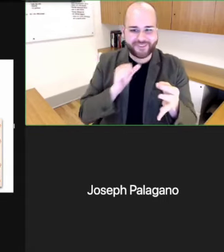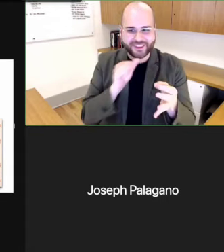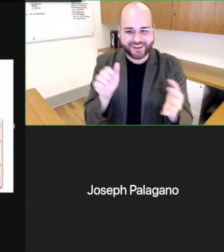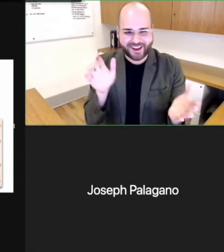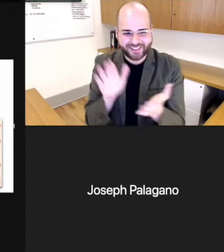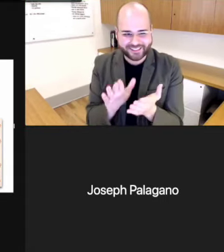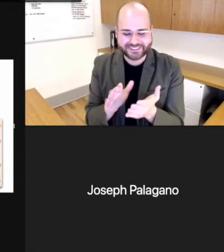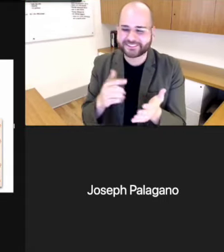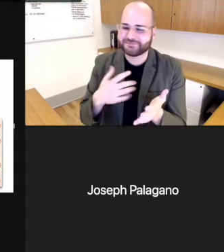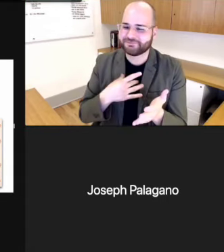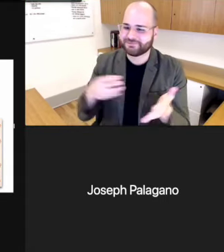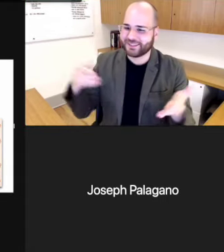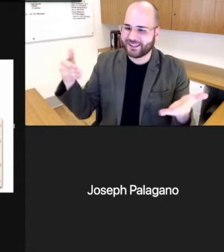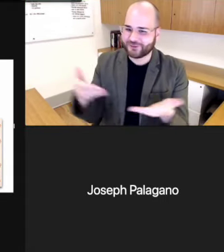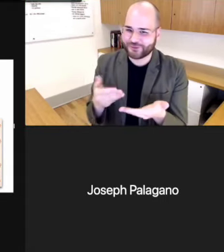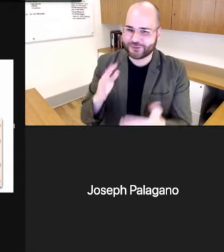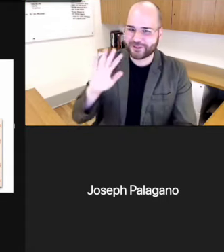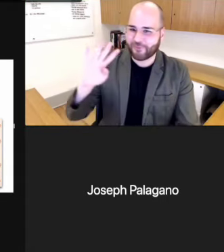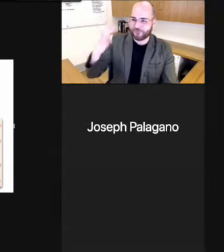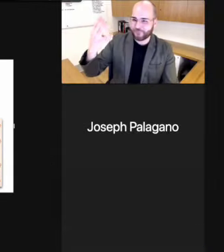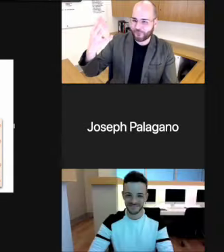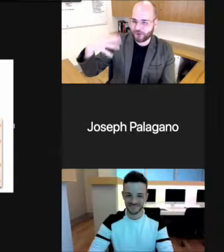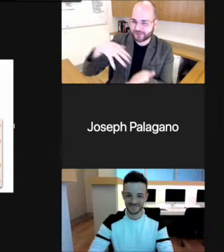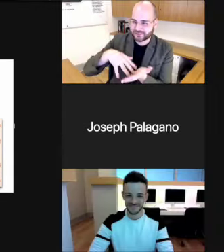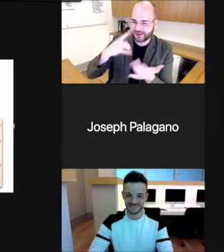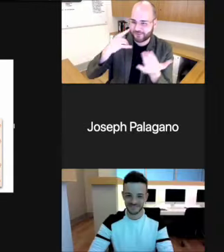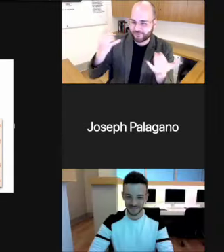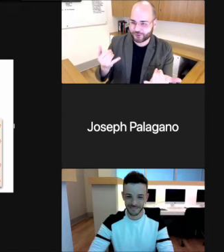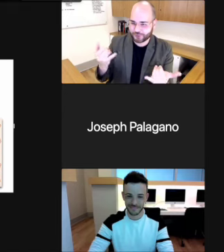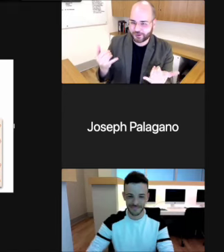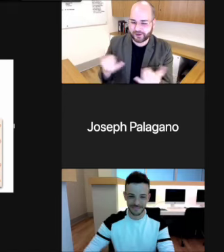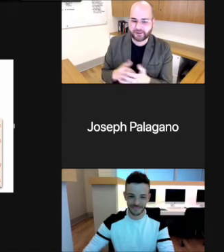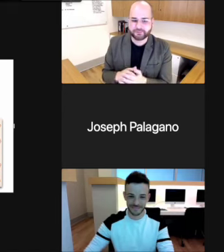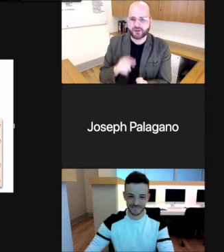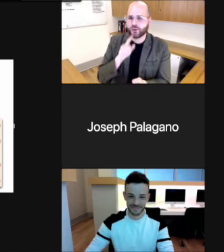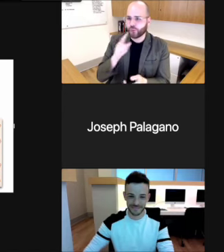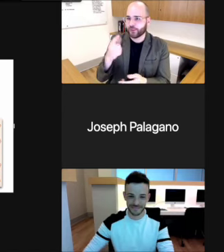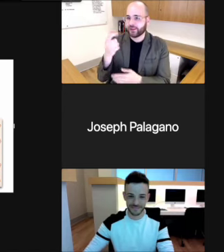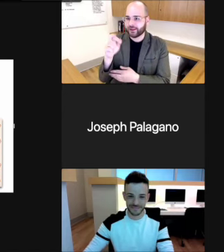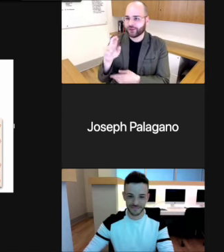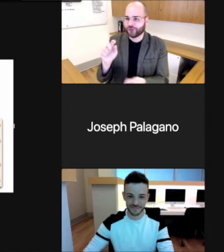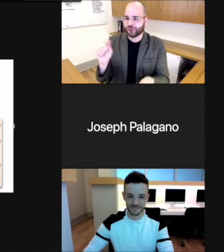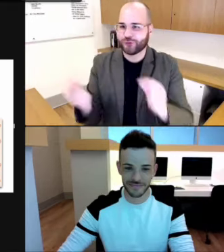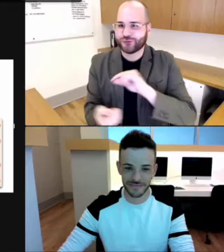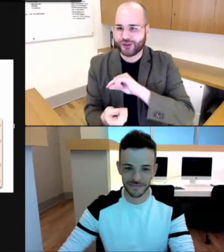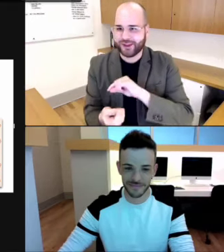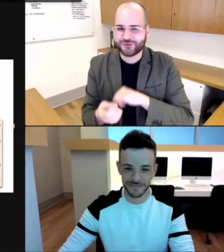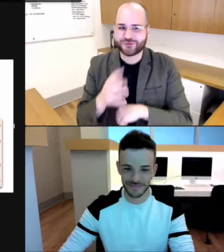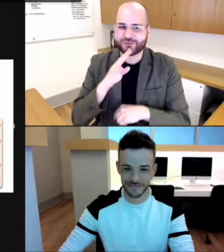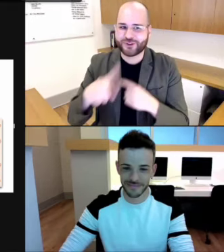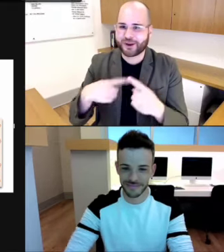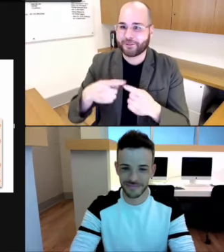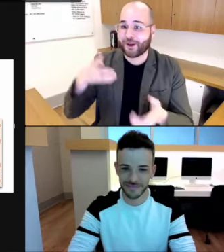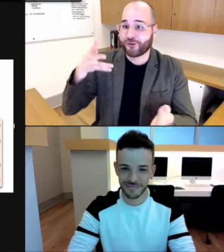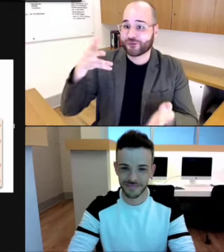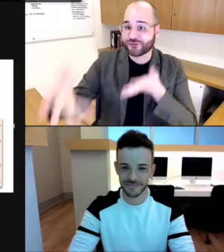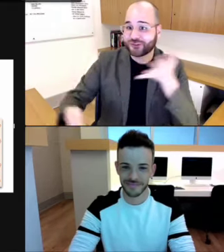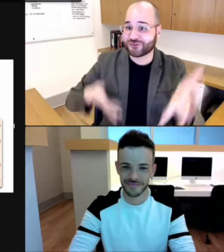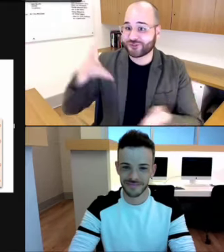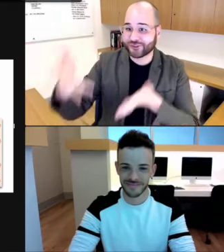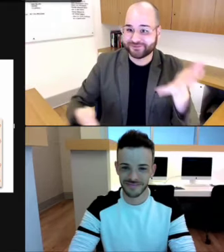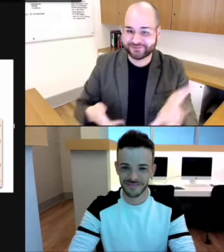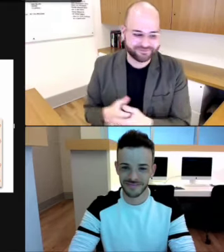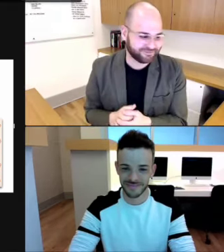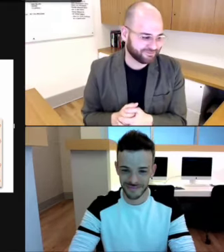Now, last but definitely not least, I'd like to share our fourth study for today. And that study